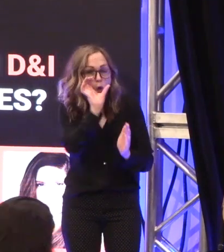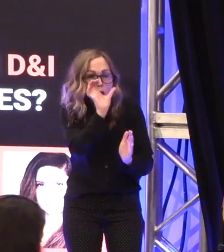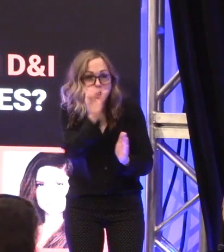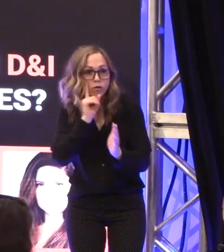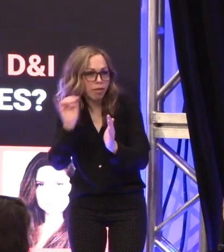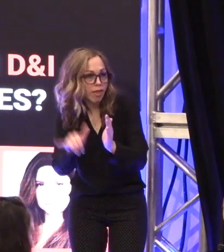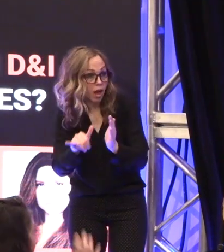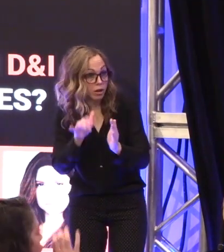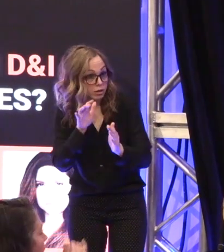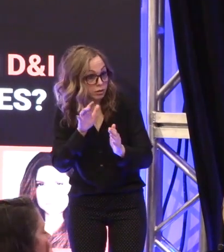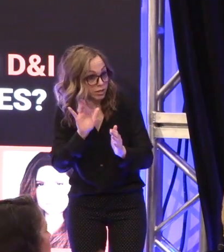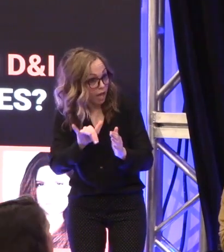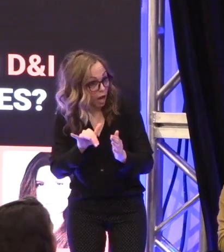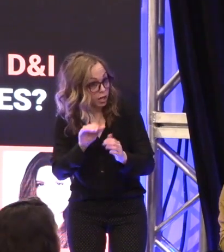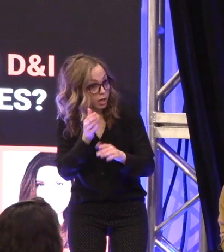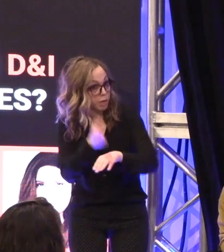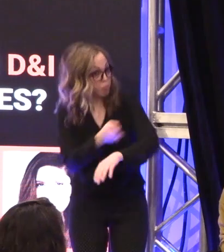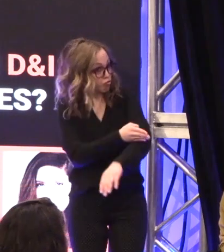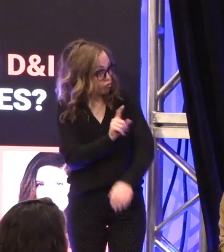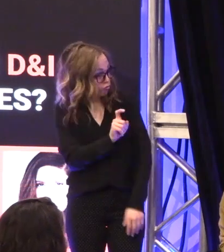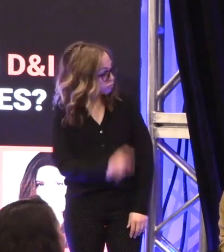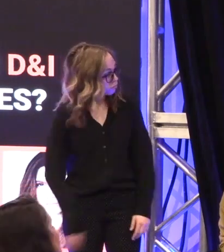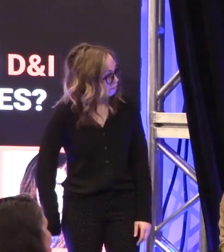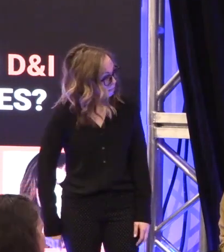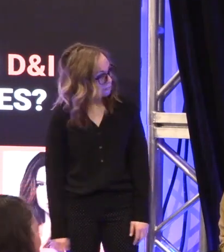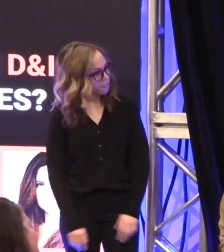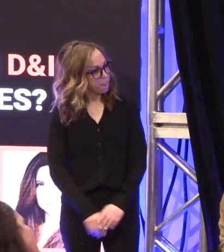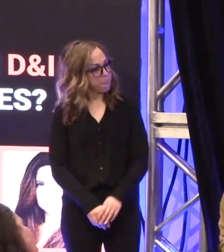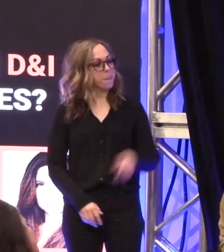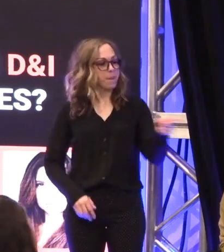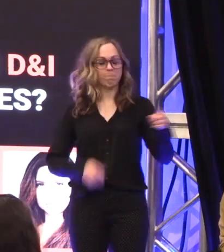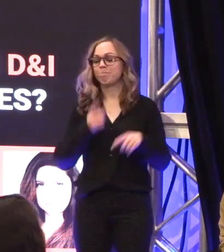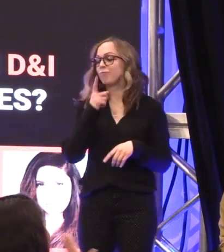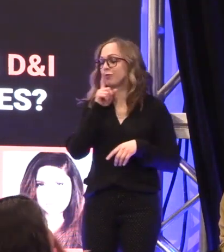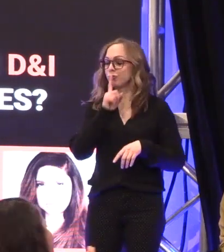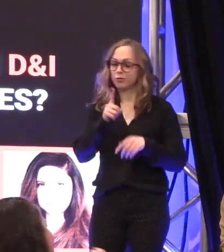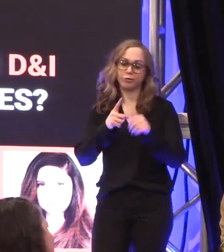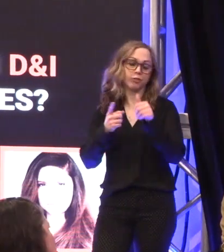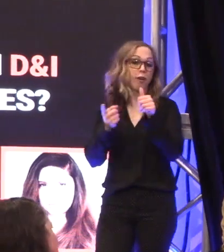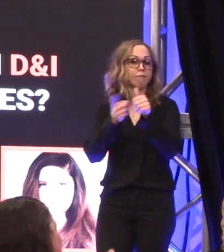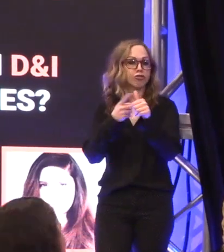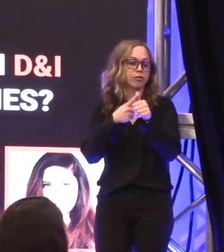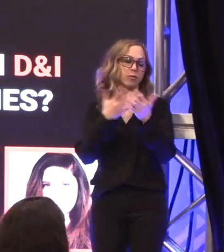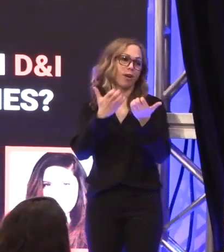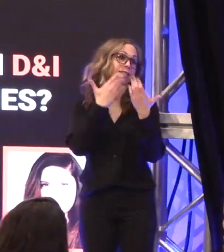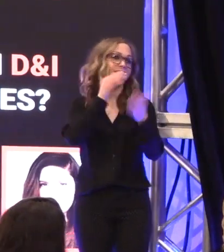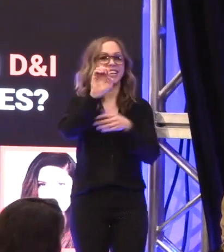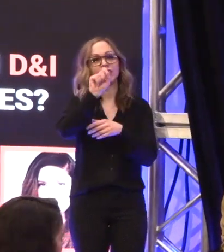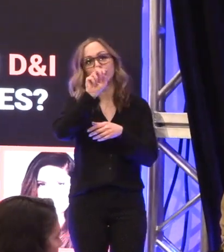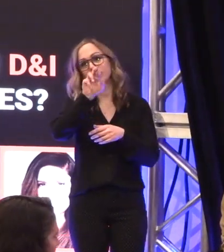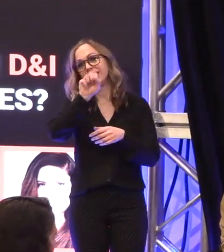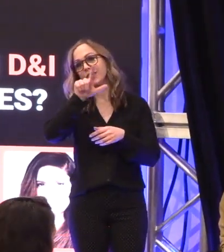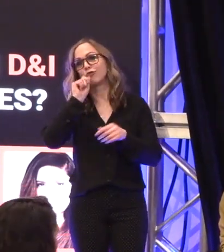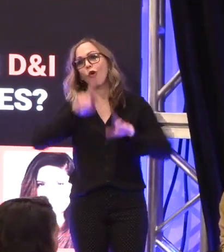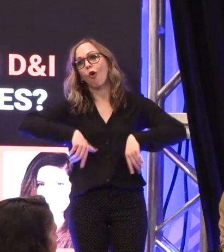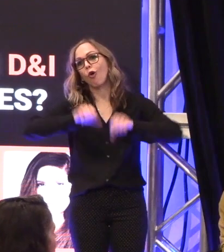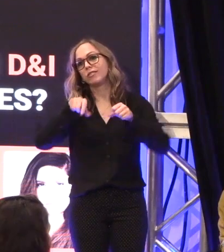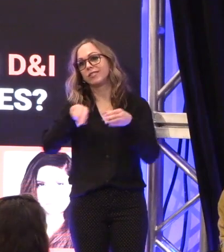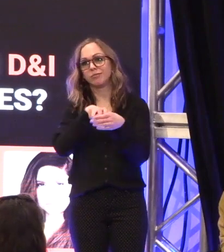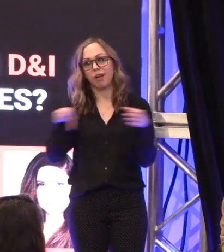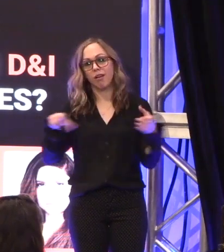looking for talent to represent? Sure. First, I just want to thank Easter Seals for putting this on. Very thrilled to be